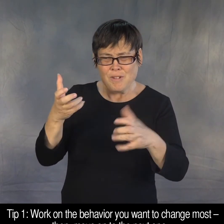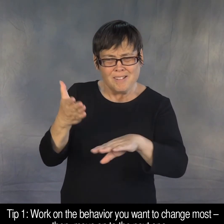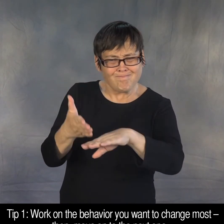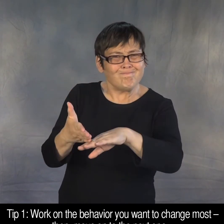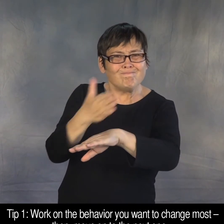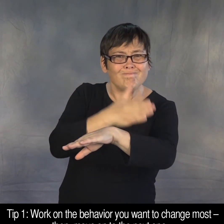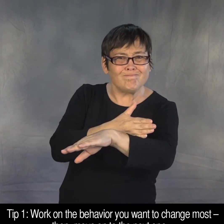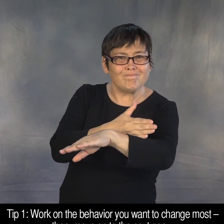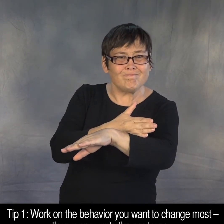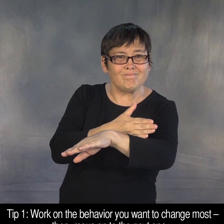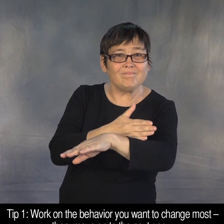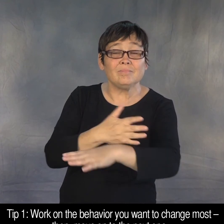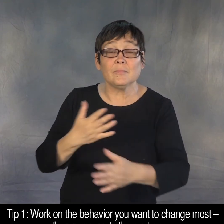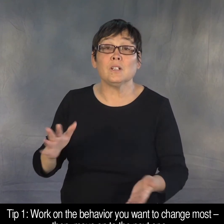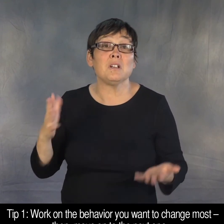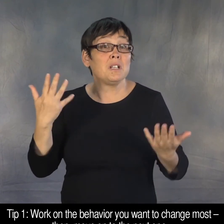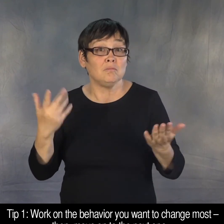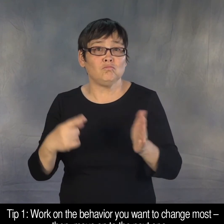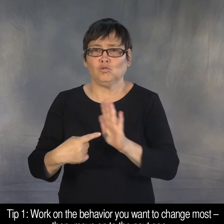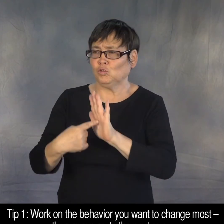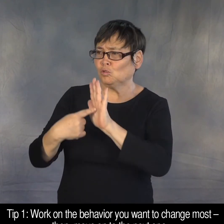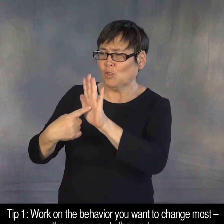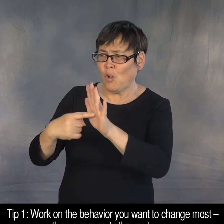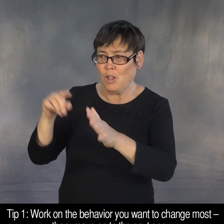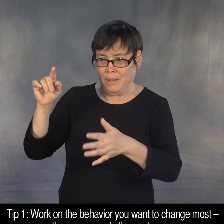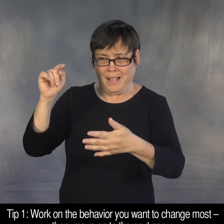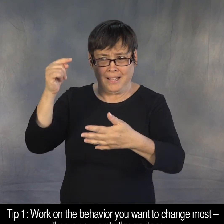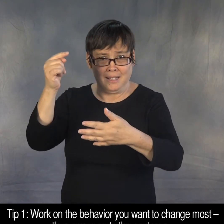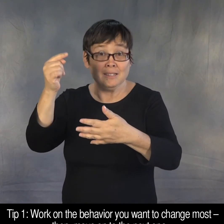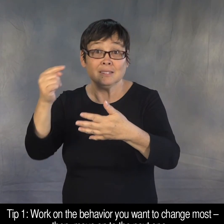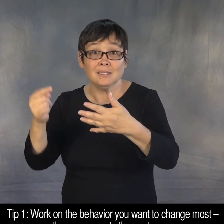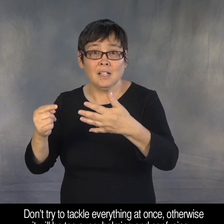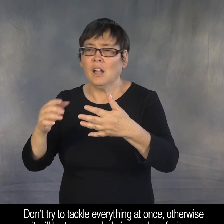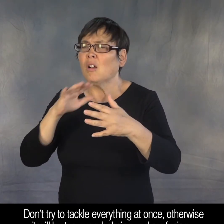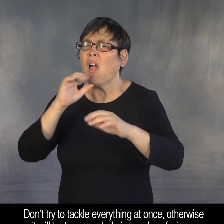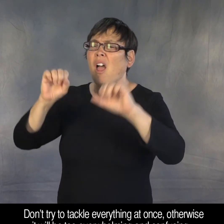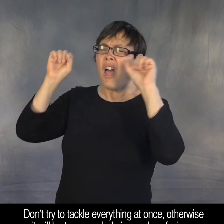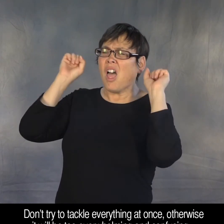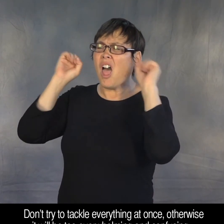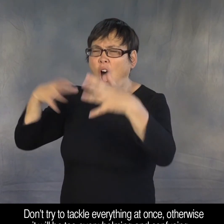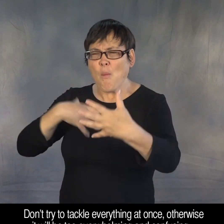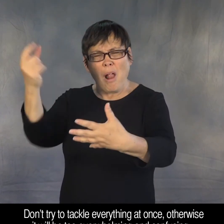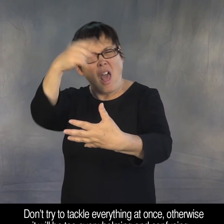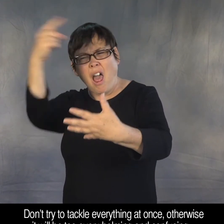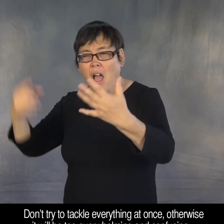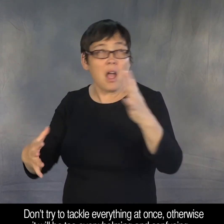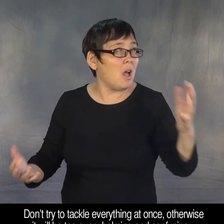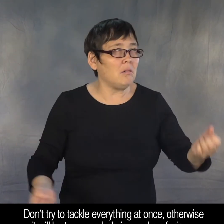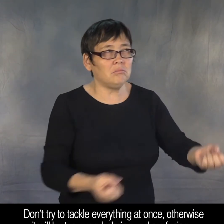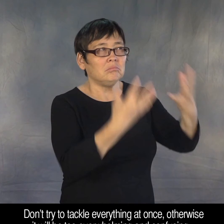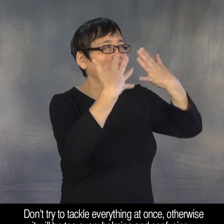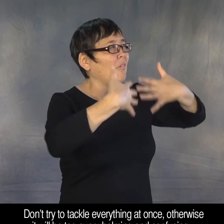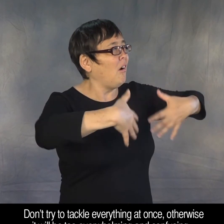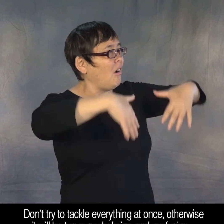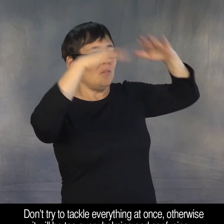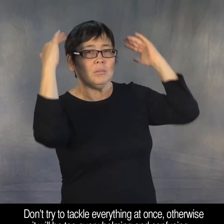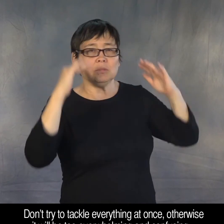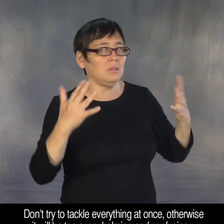most. Then move on to the next one. Don't try to tackle everything at once, otherwise it will be